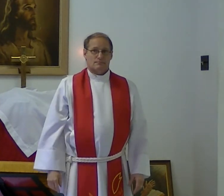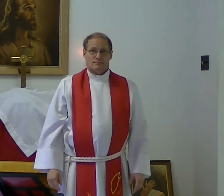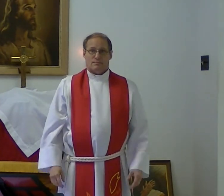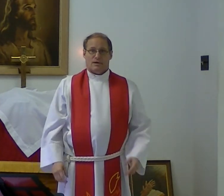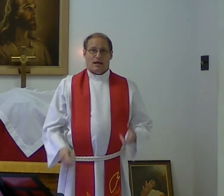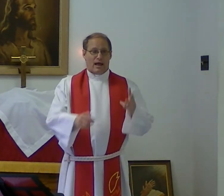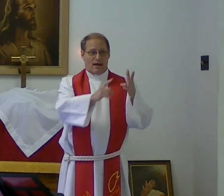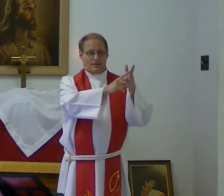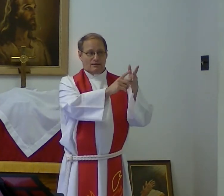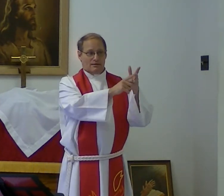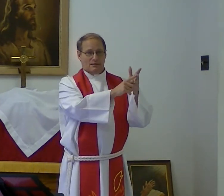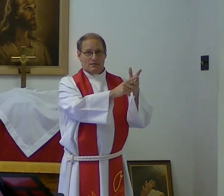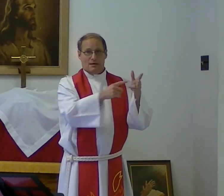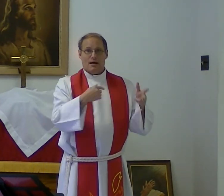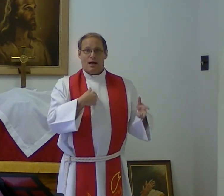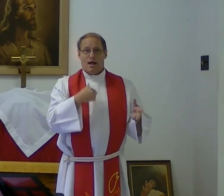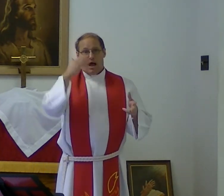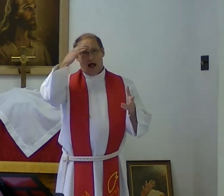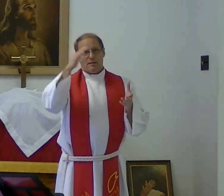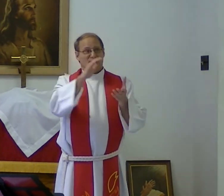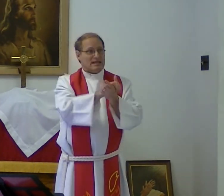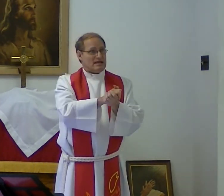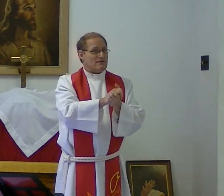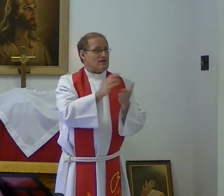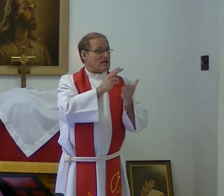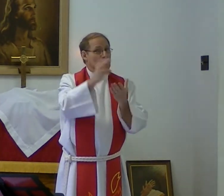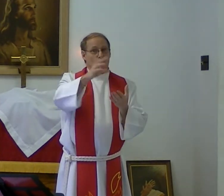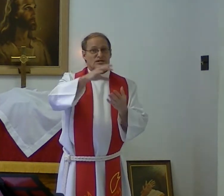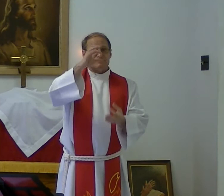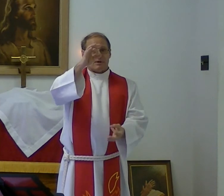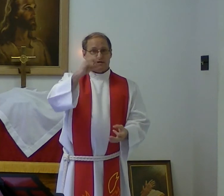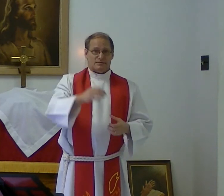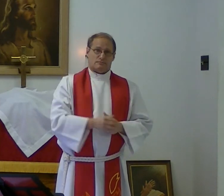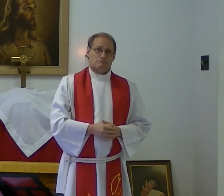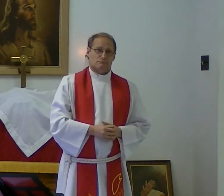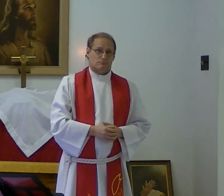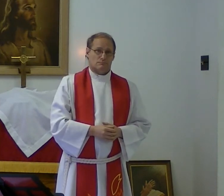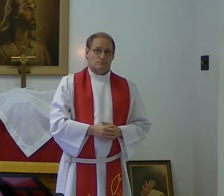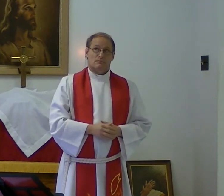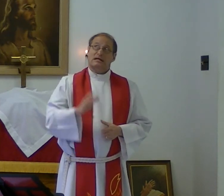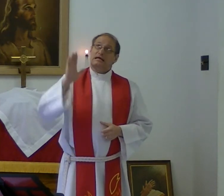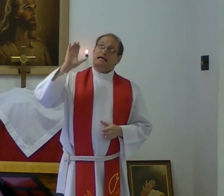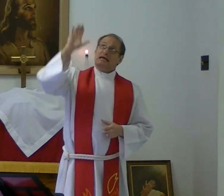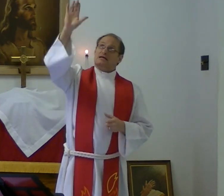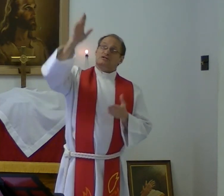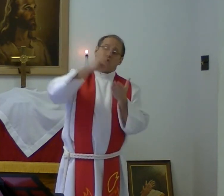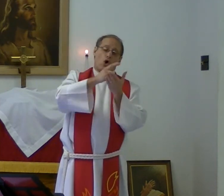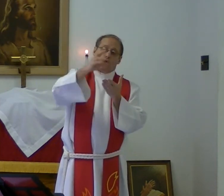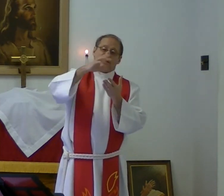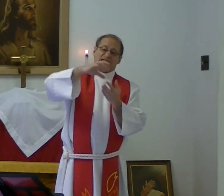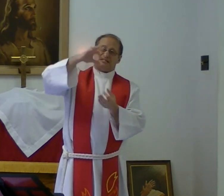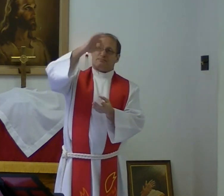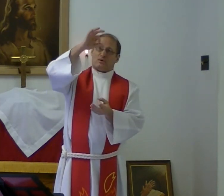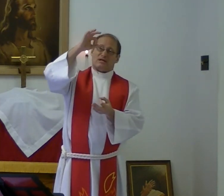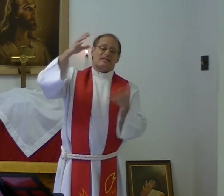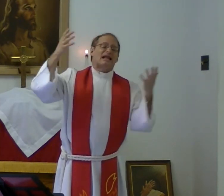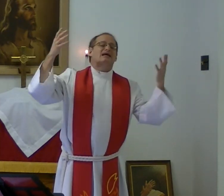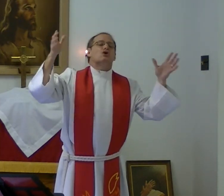And I believe in the Holy Spirit. His Holy Spirit that has